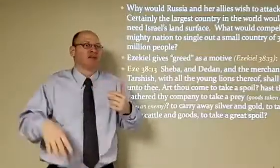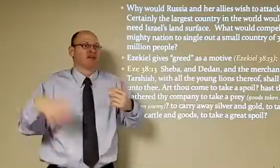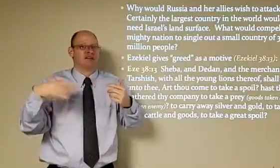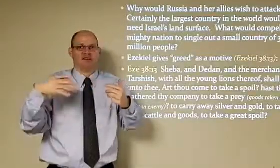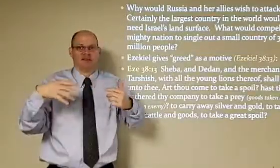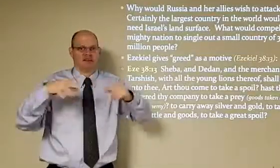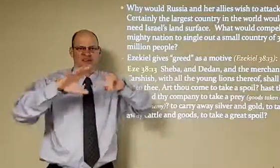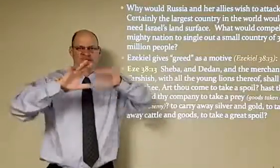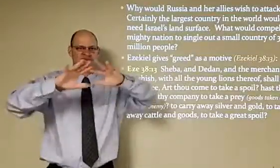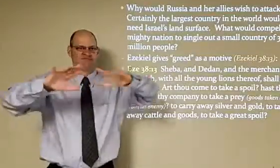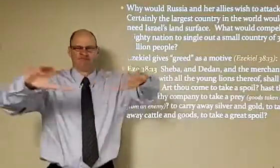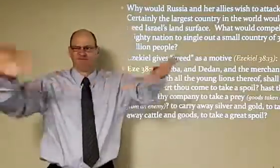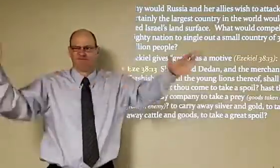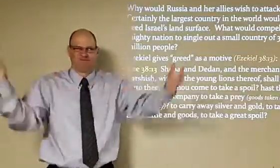You know,